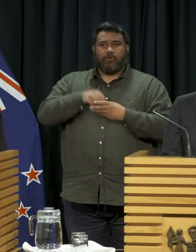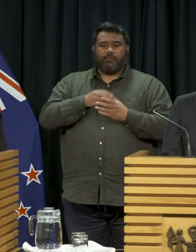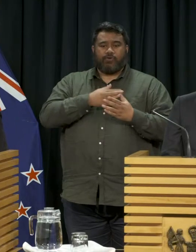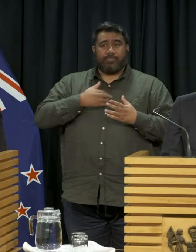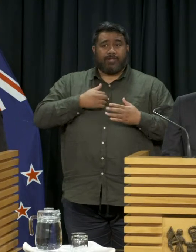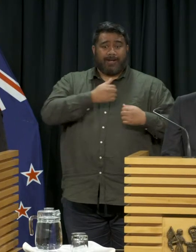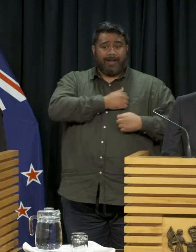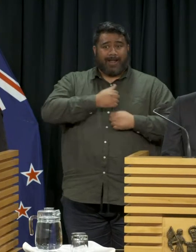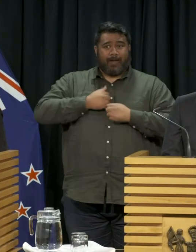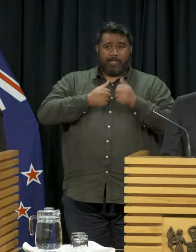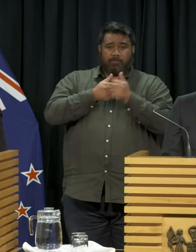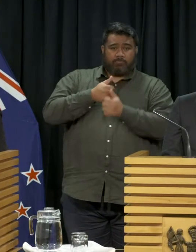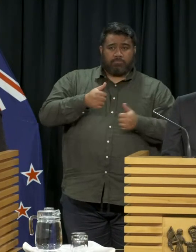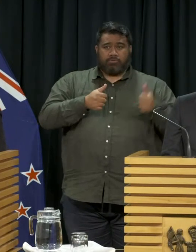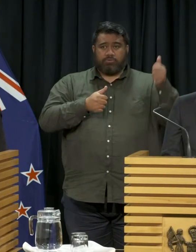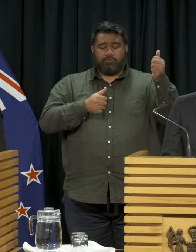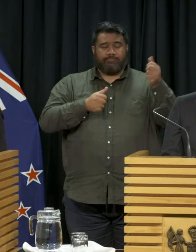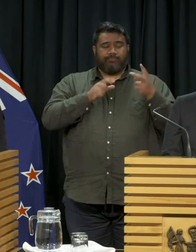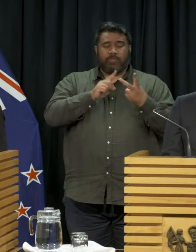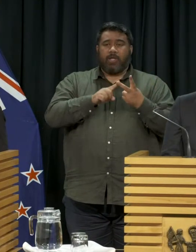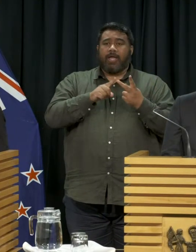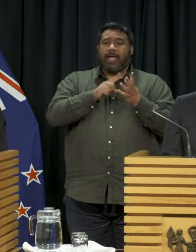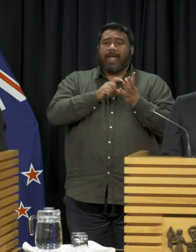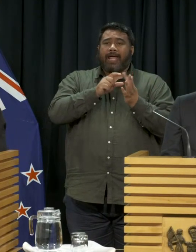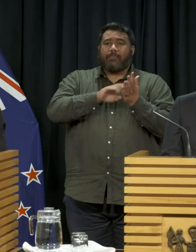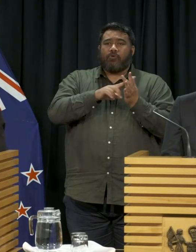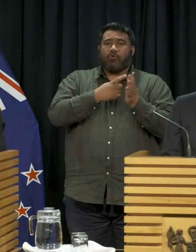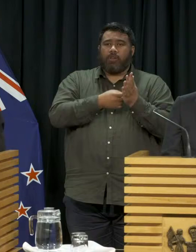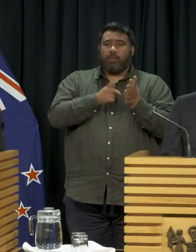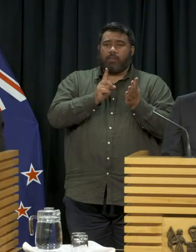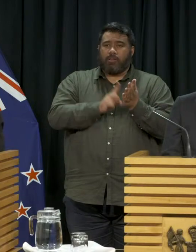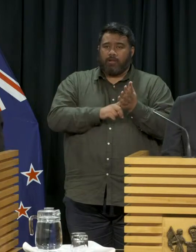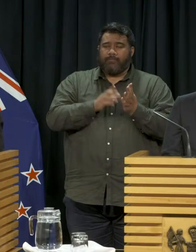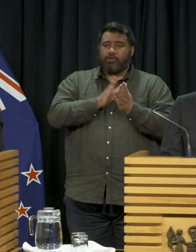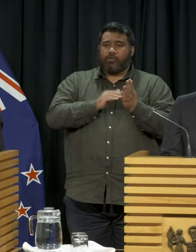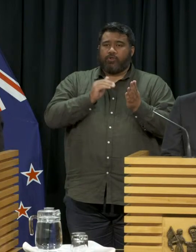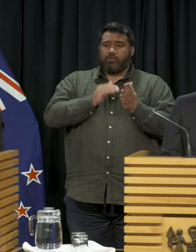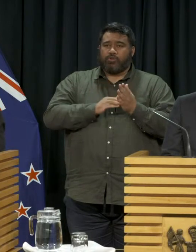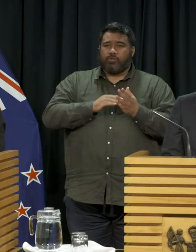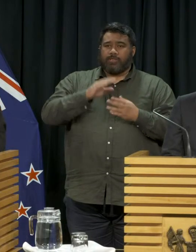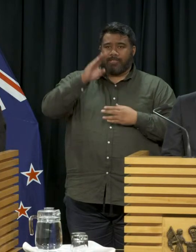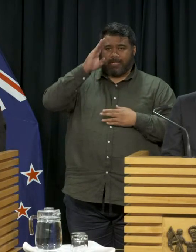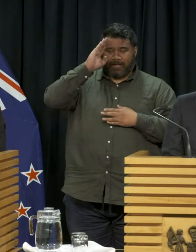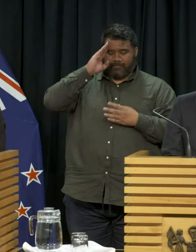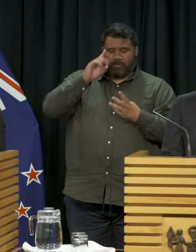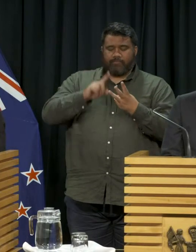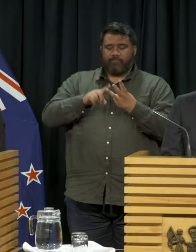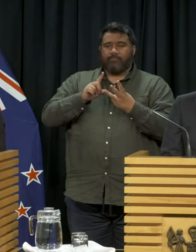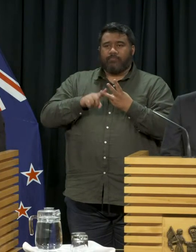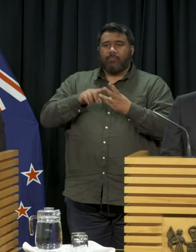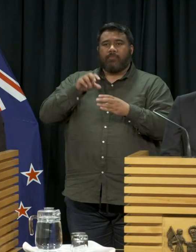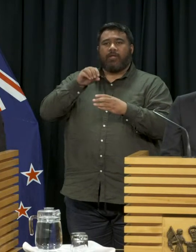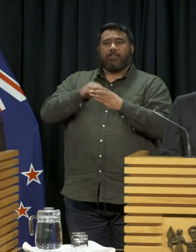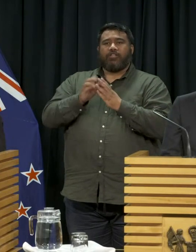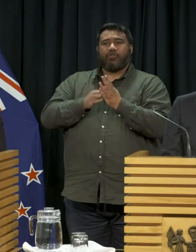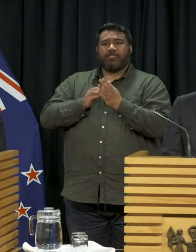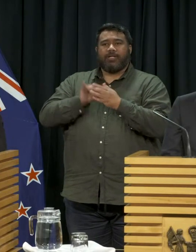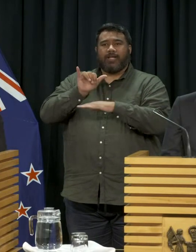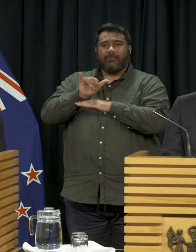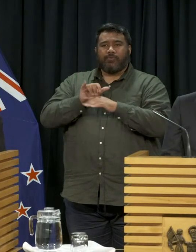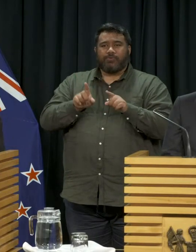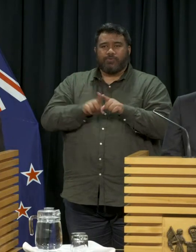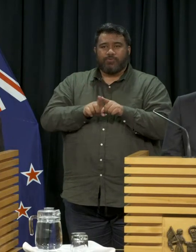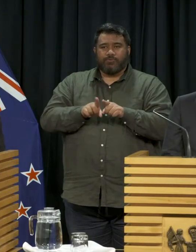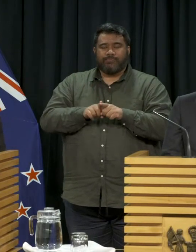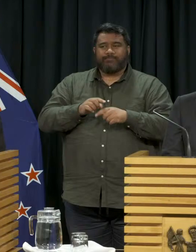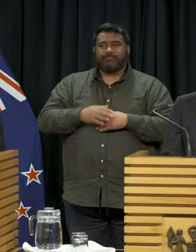Army, Admiral of the Fleet of the Royal New Zealand Navy and Marshal of the Royal New Zealand Air Force. There are 3